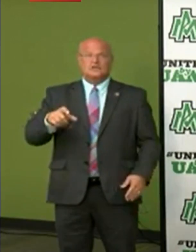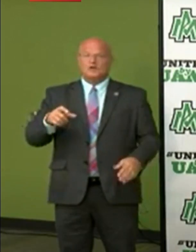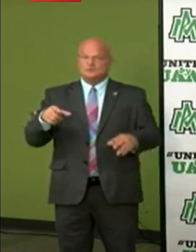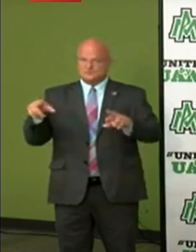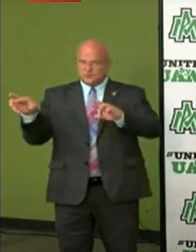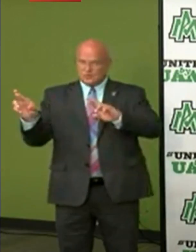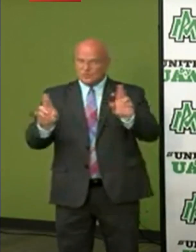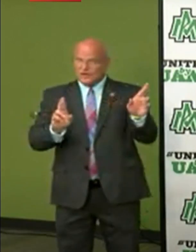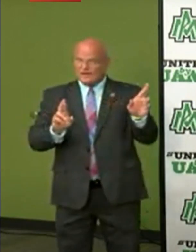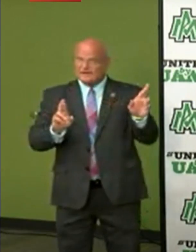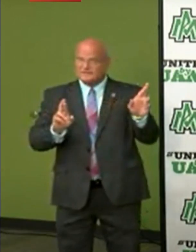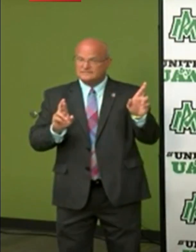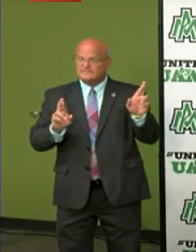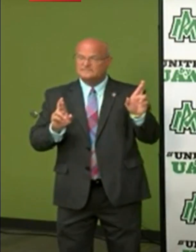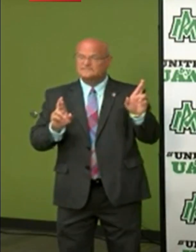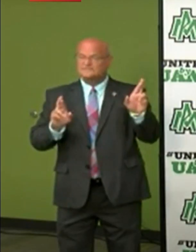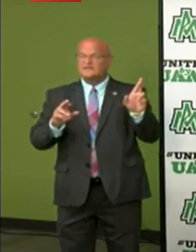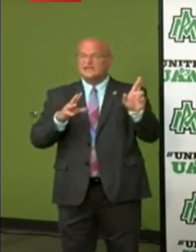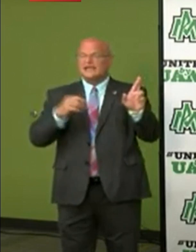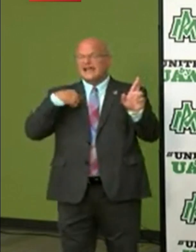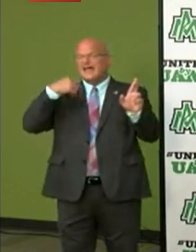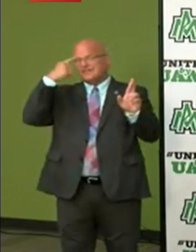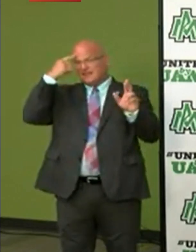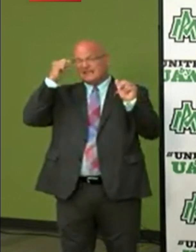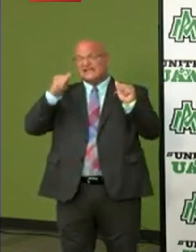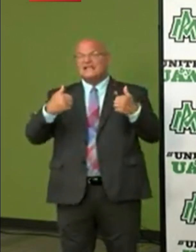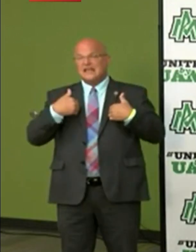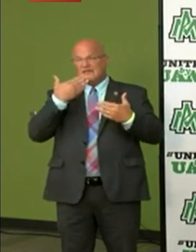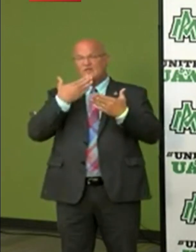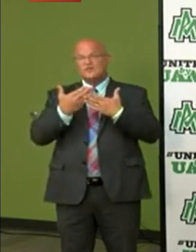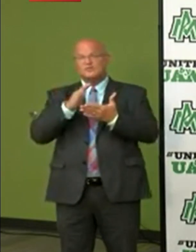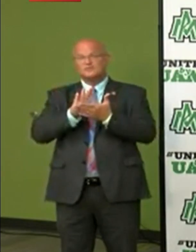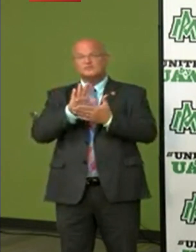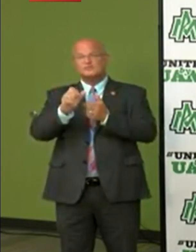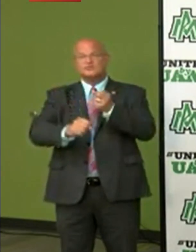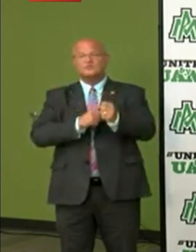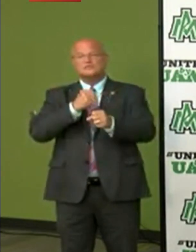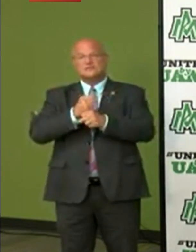ready, let's be prepared, and I think we can have a good school year.